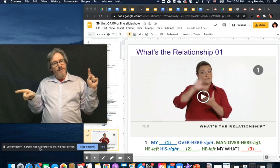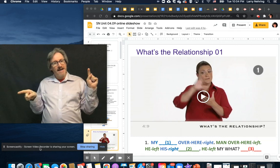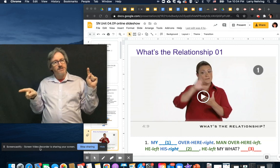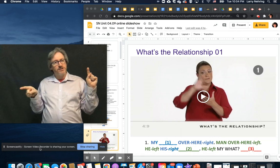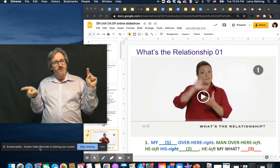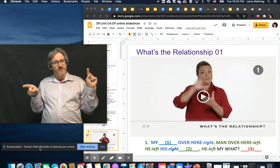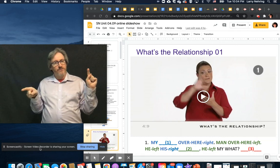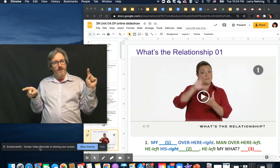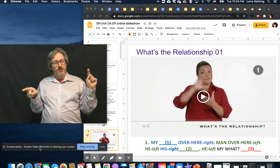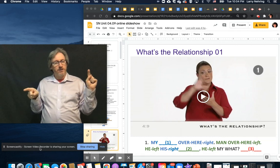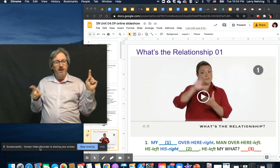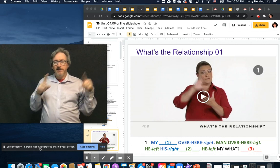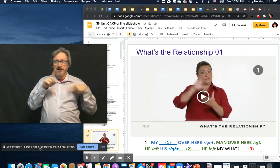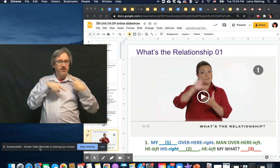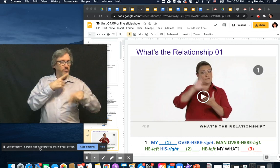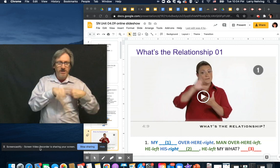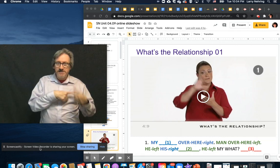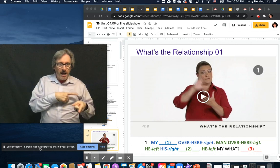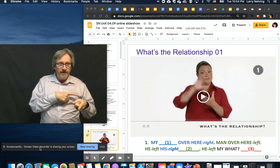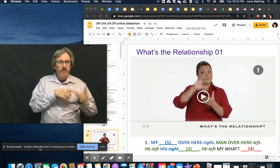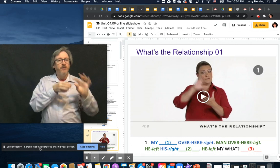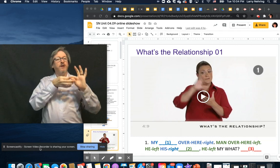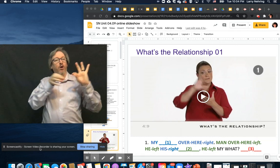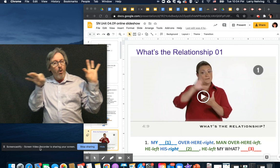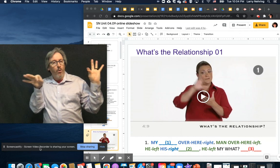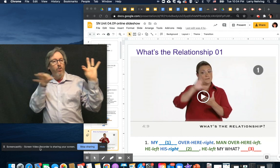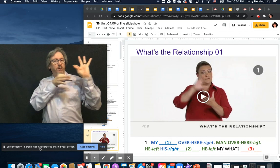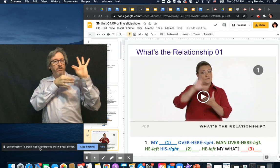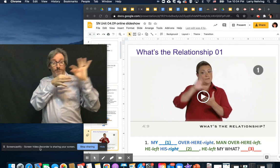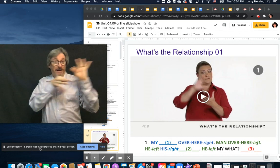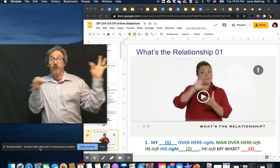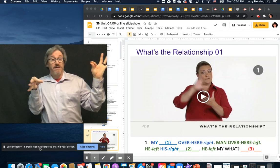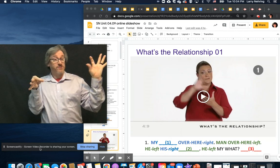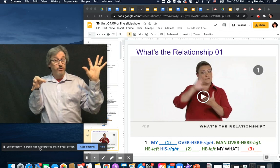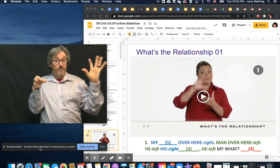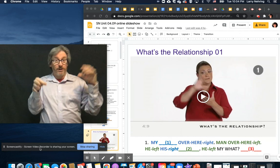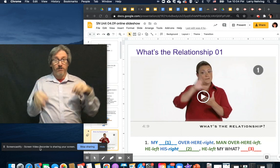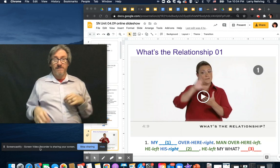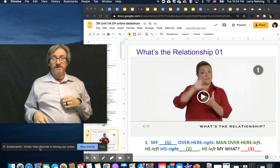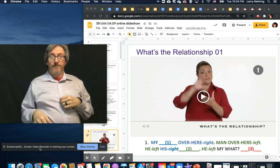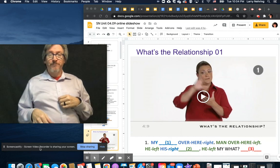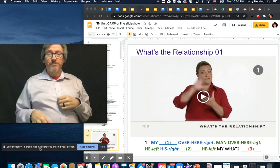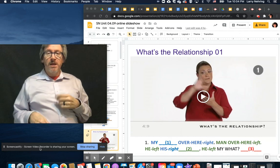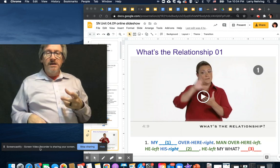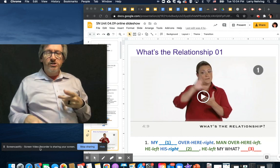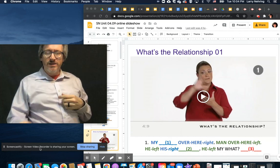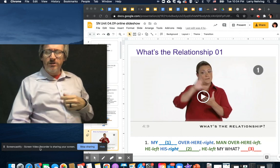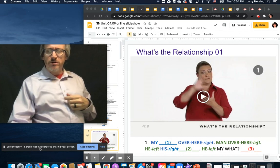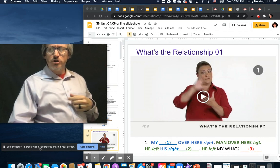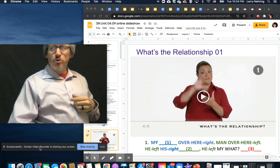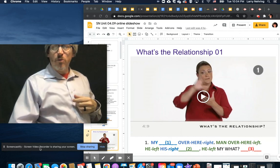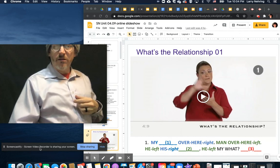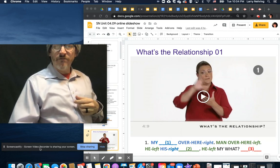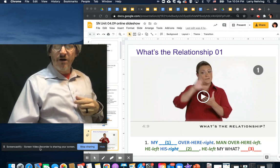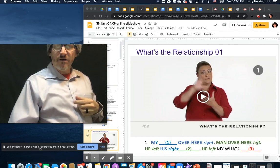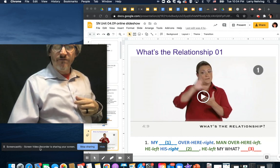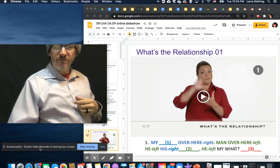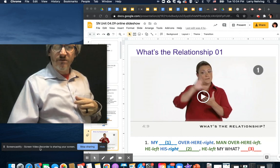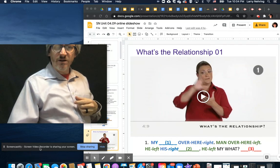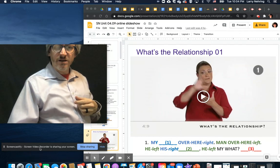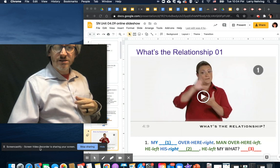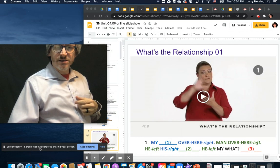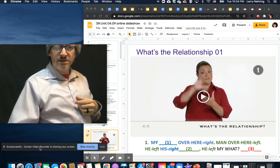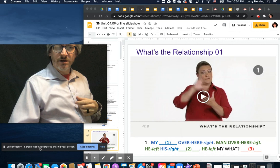longer passages of information, not just one sign, whole paragraphs, short paragraphs. So I think there are 12